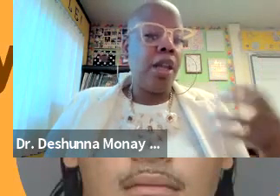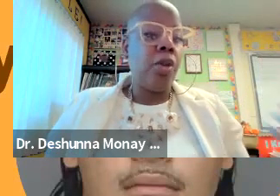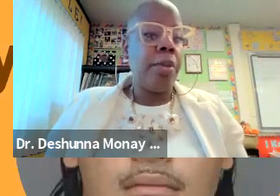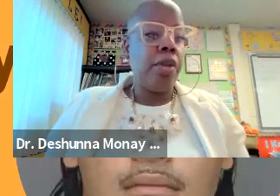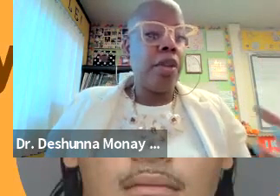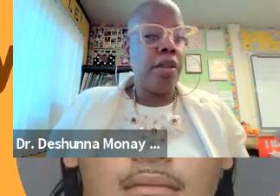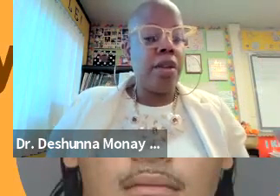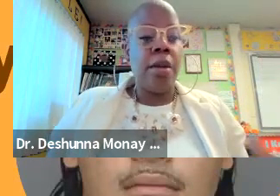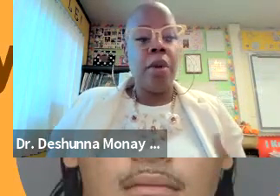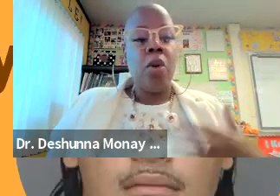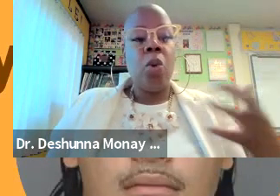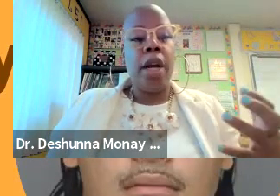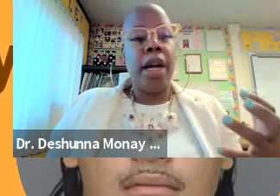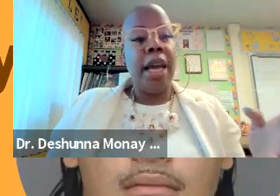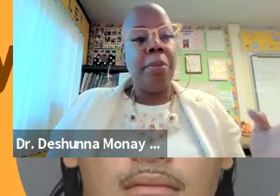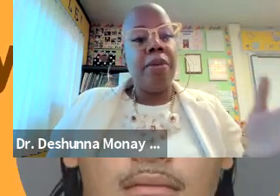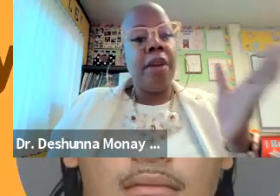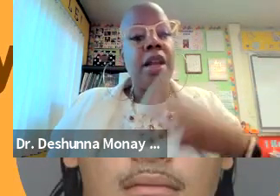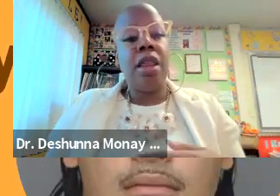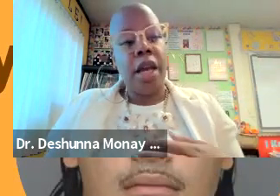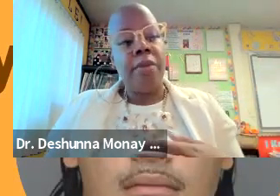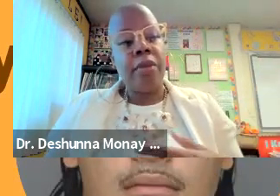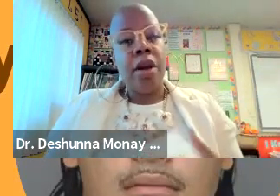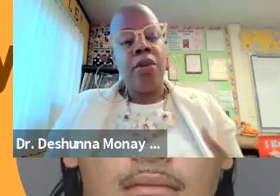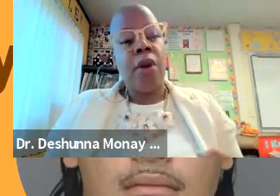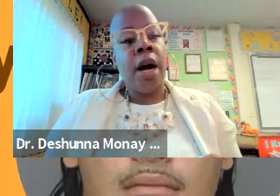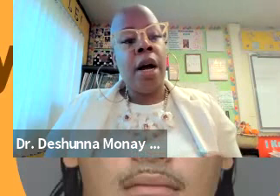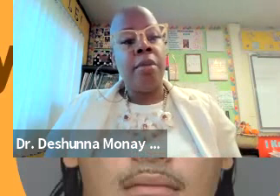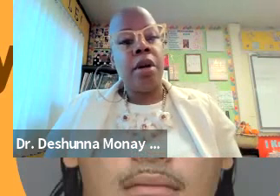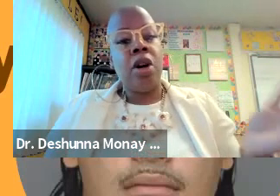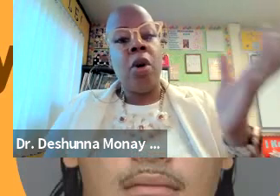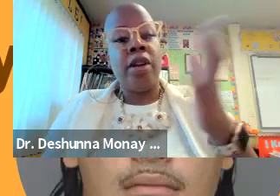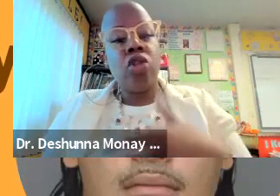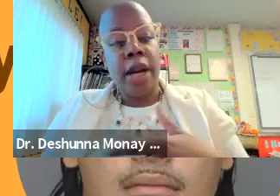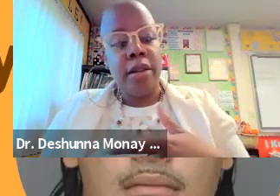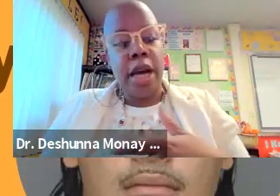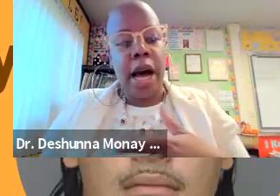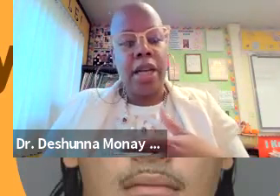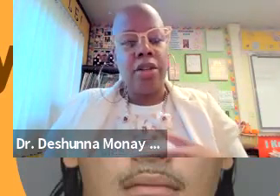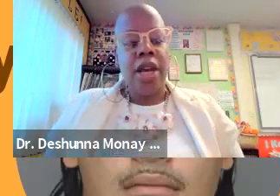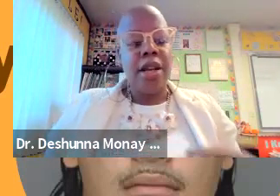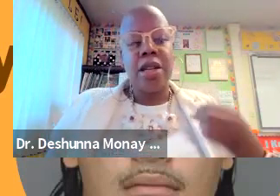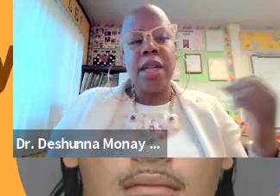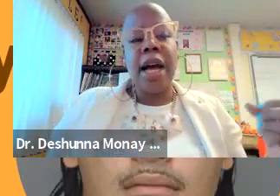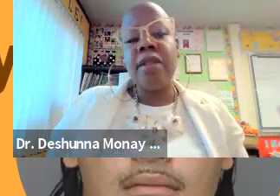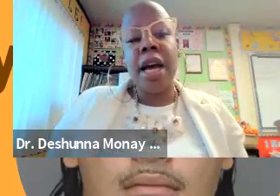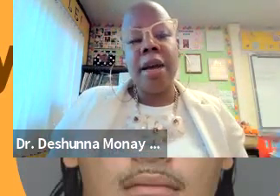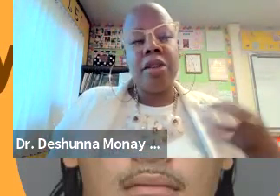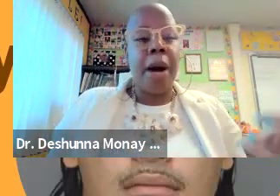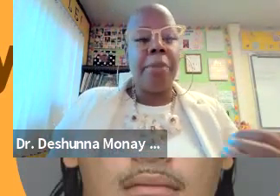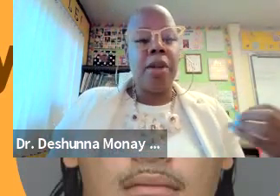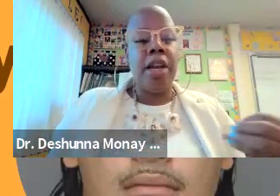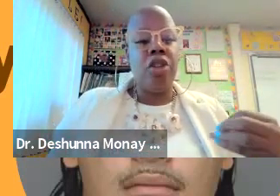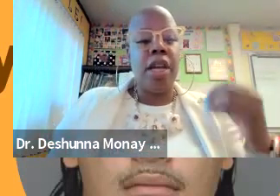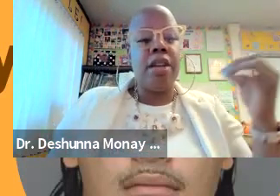involvement in the criminal system where it prevented them from going straight to college. And so a lot of time